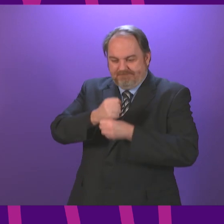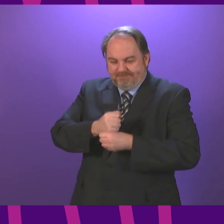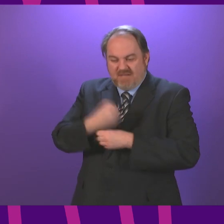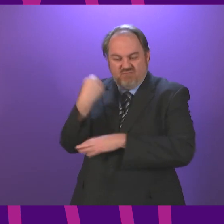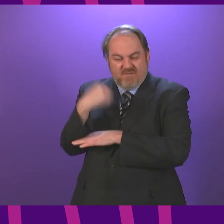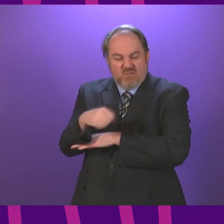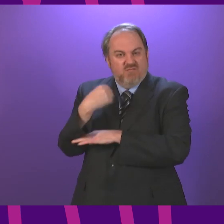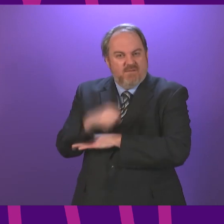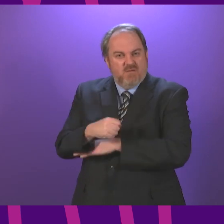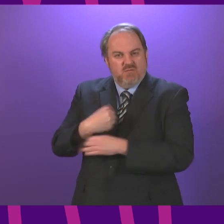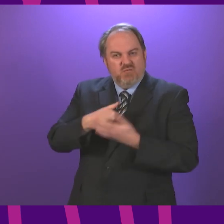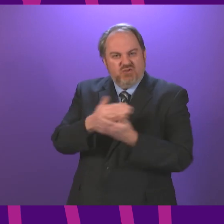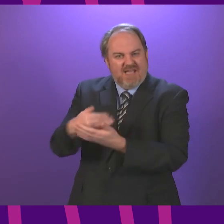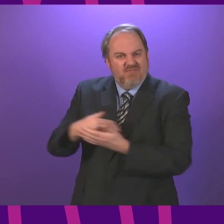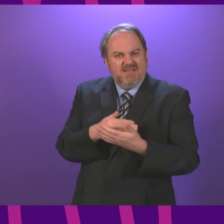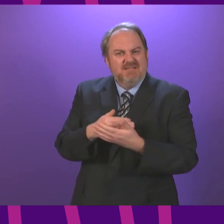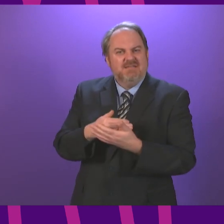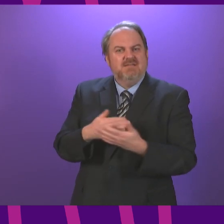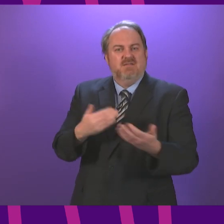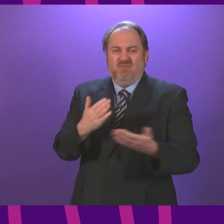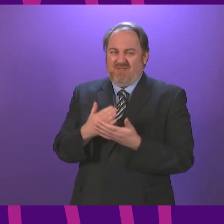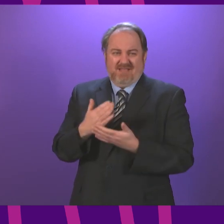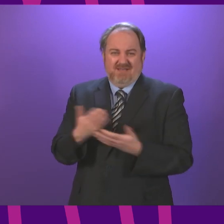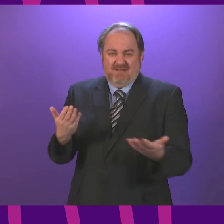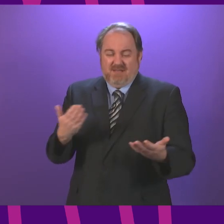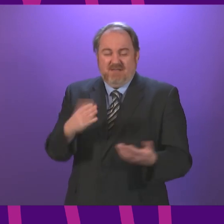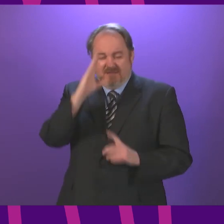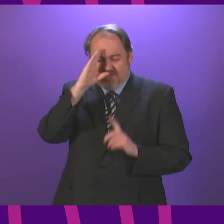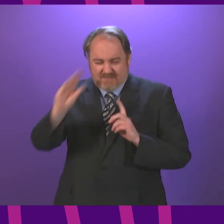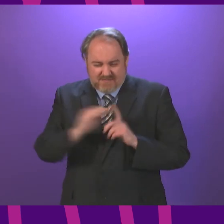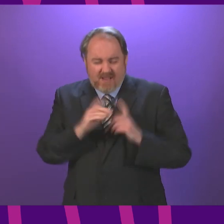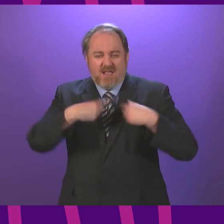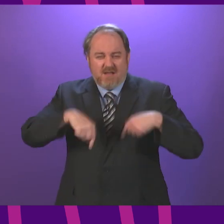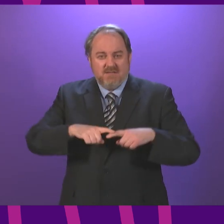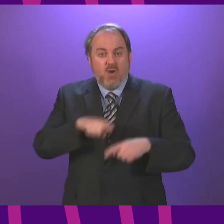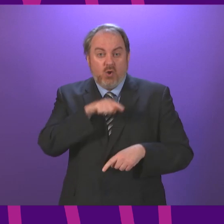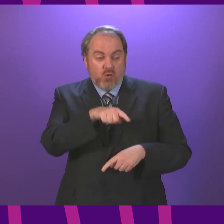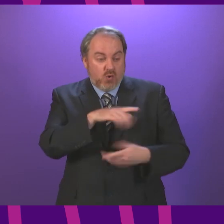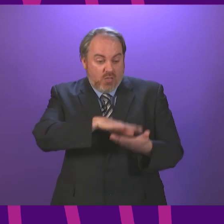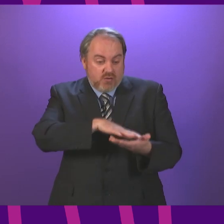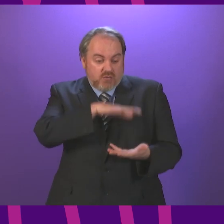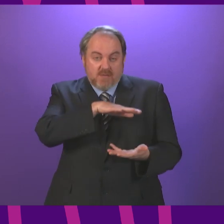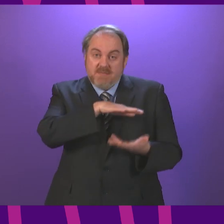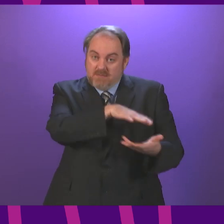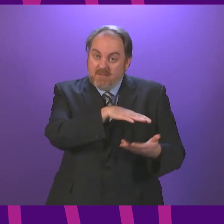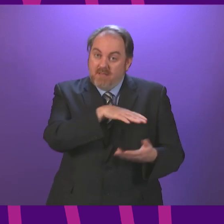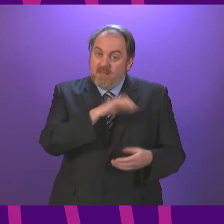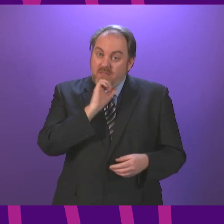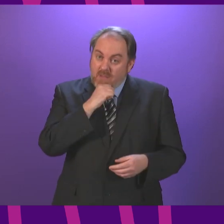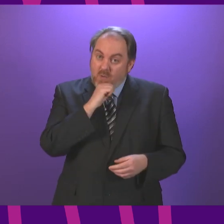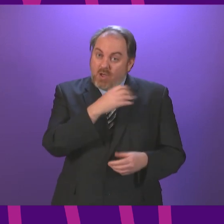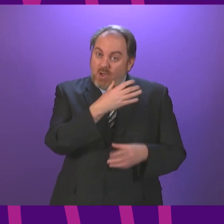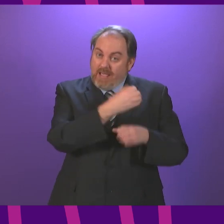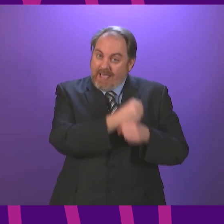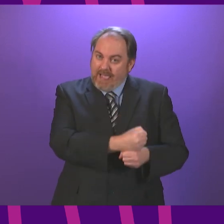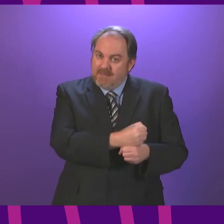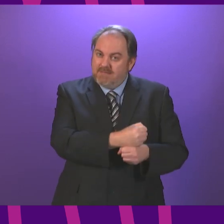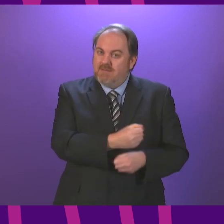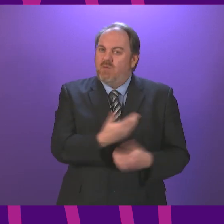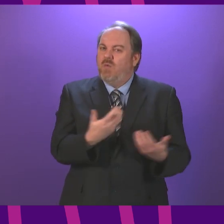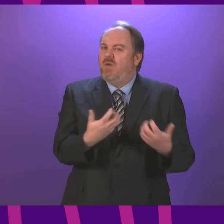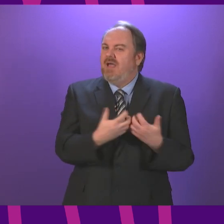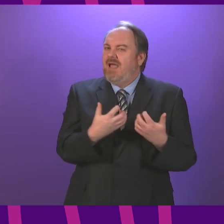So I'll ask the First Minister to rehearse it for us now. Will she confirm that the withheld documents were precisely the ones that